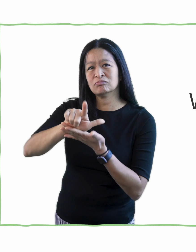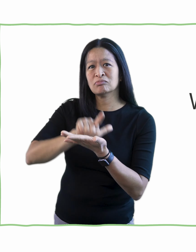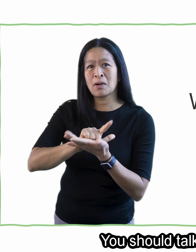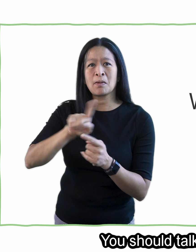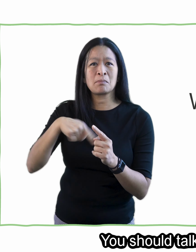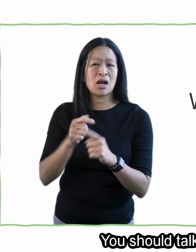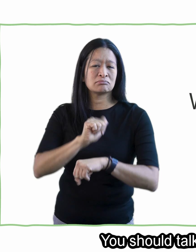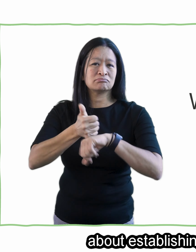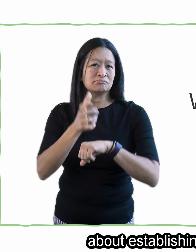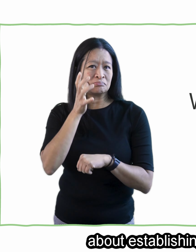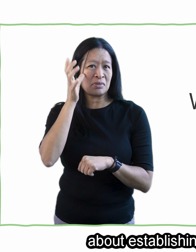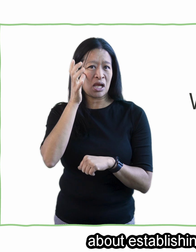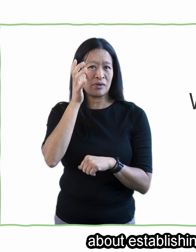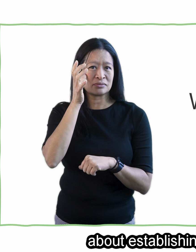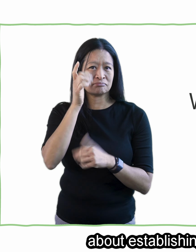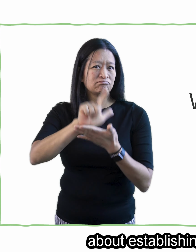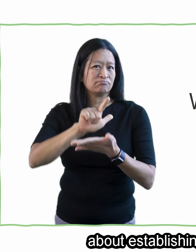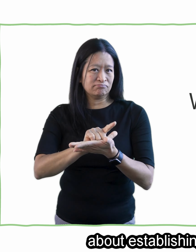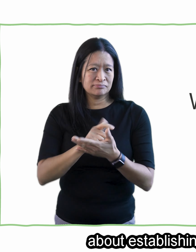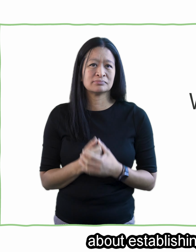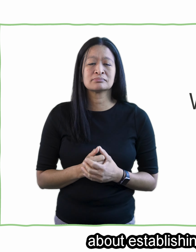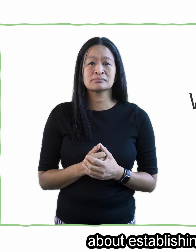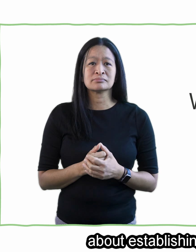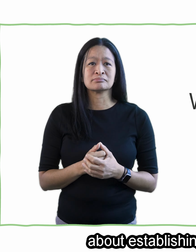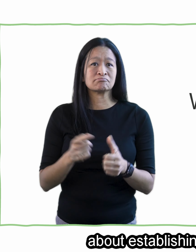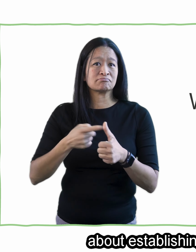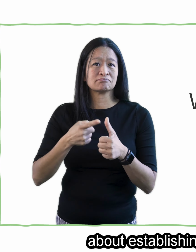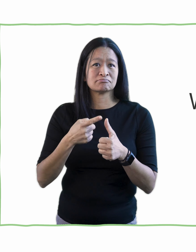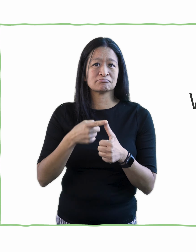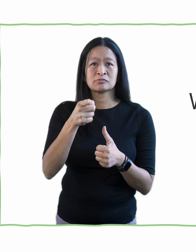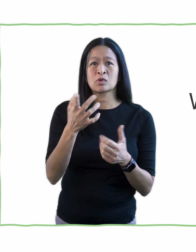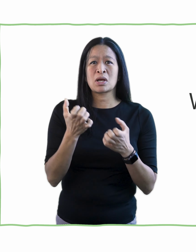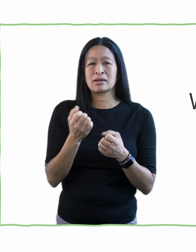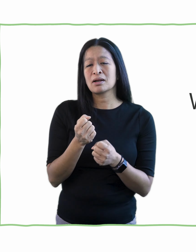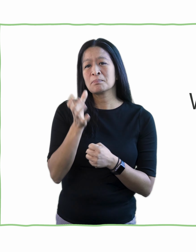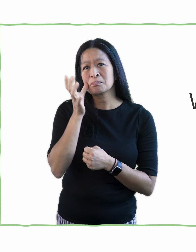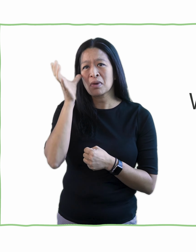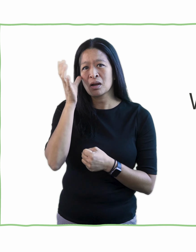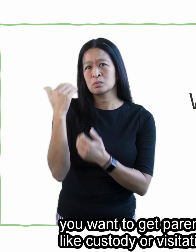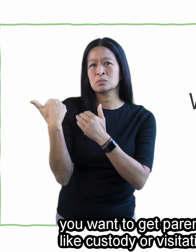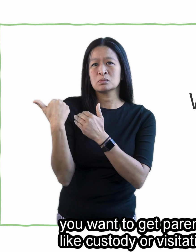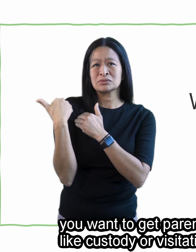You should talk to a lawyer about establishing parentage if you want to get